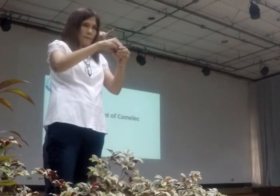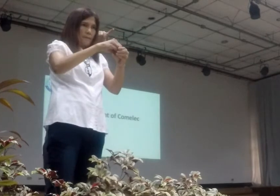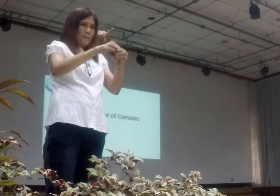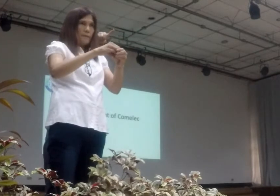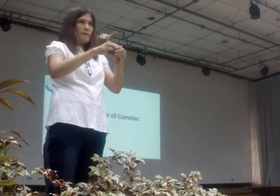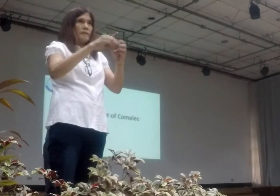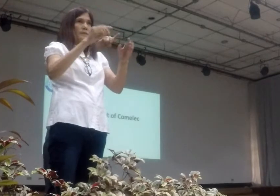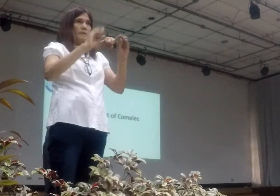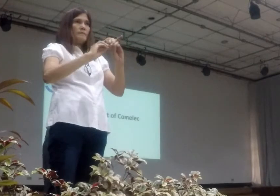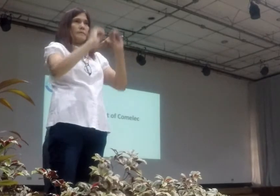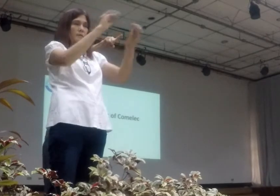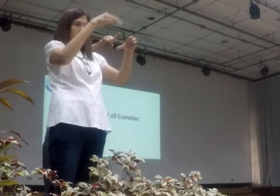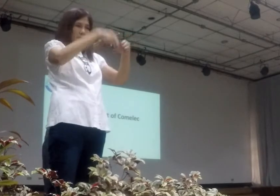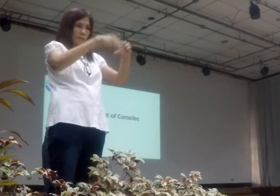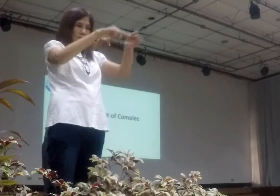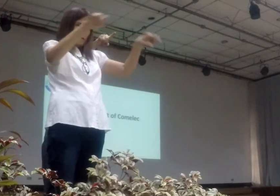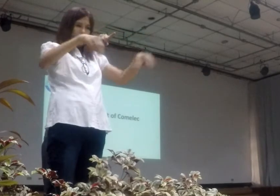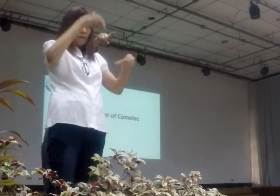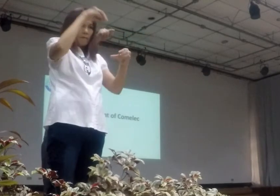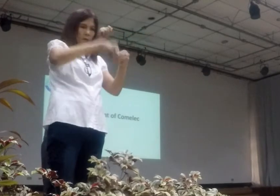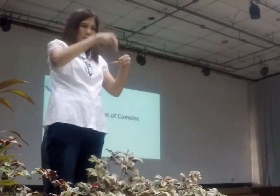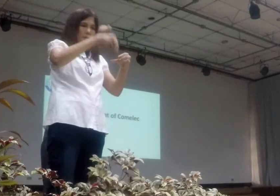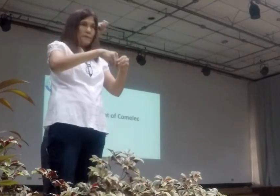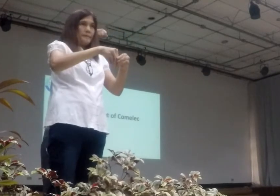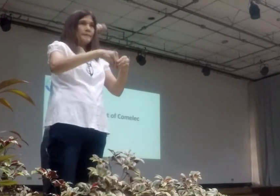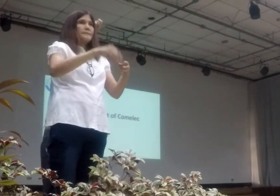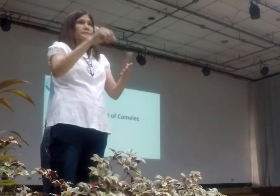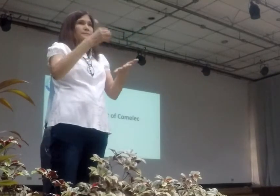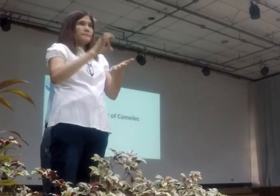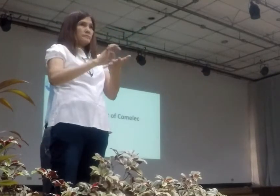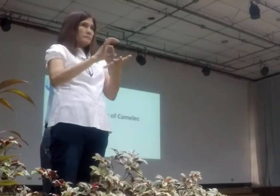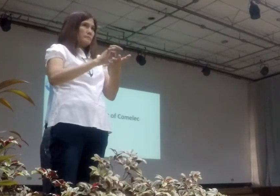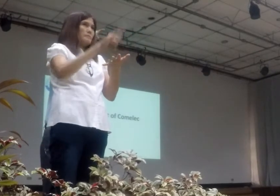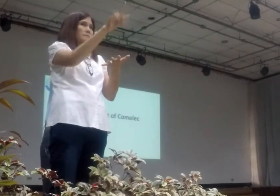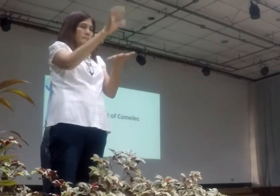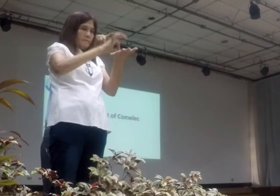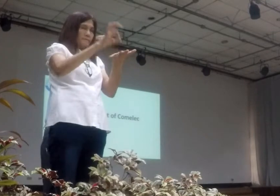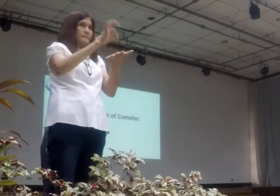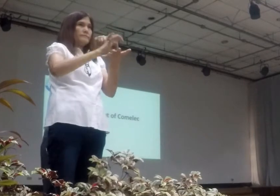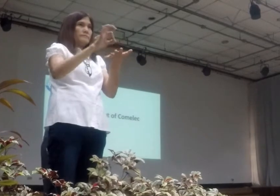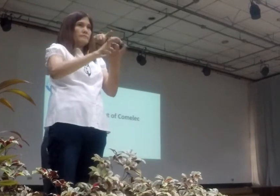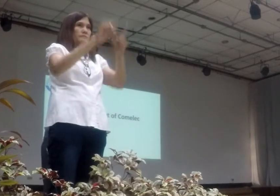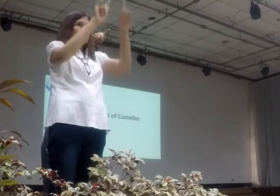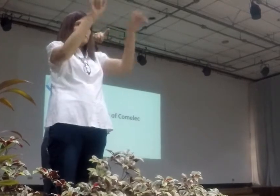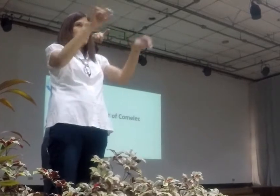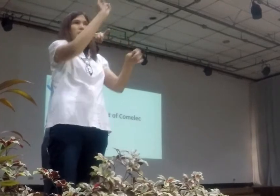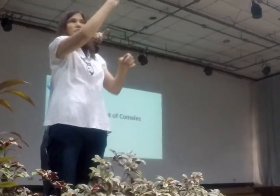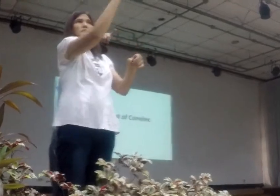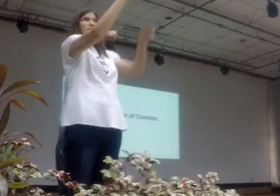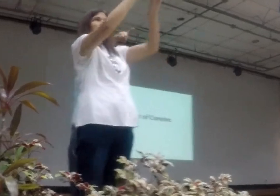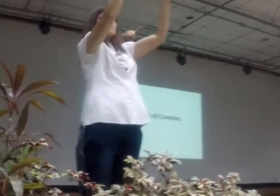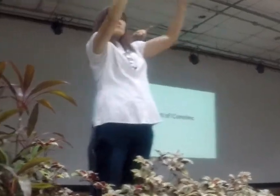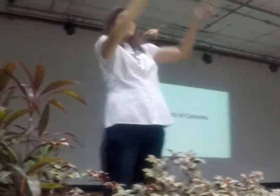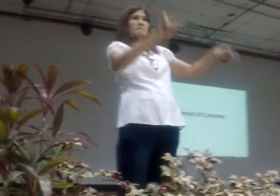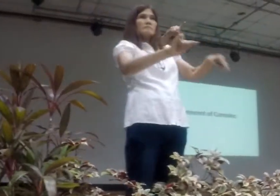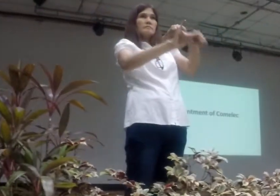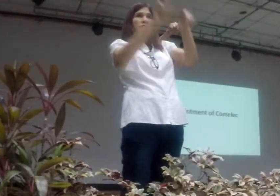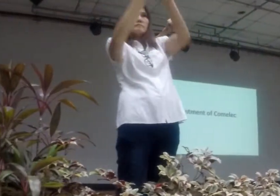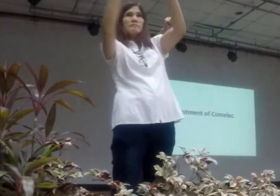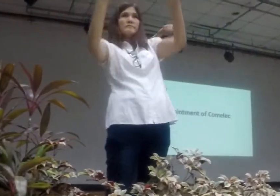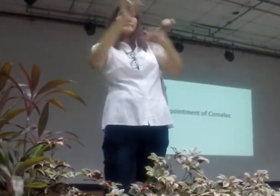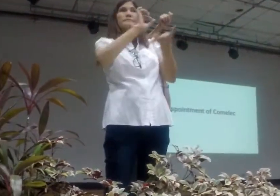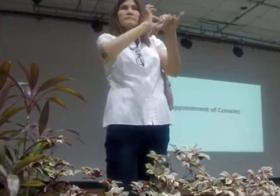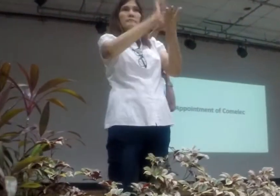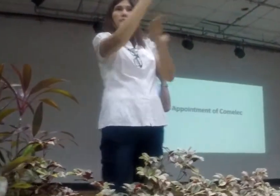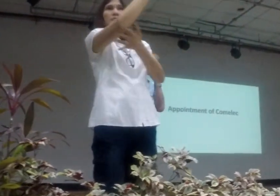at the back. You notice there is a tally board where they will do the count. Look at the back, there is a